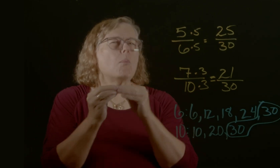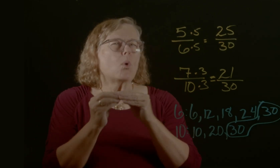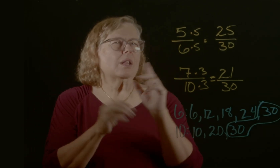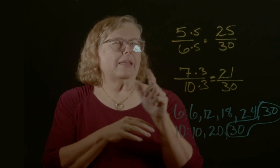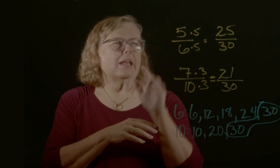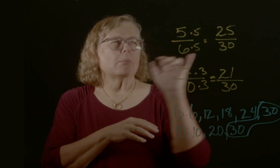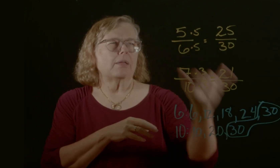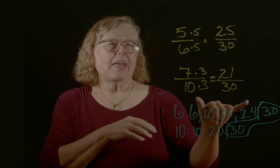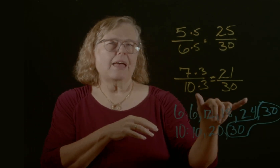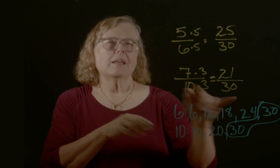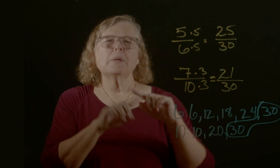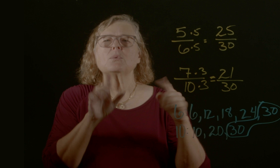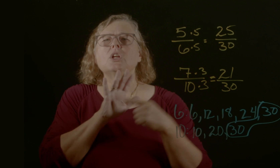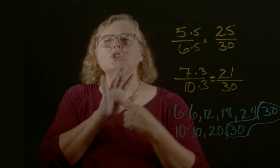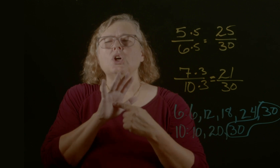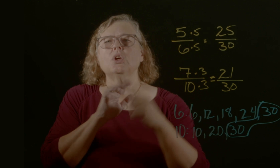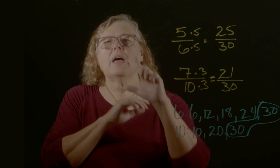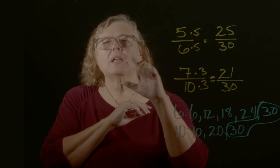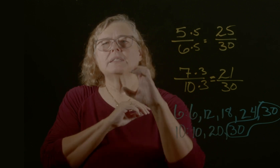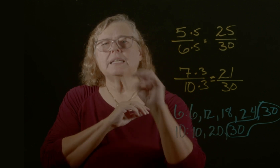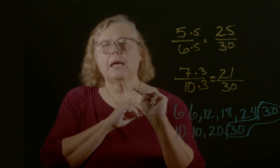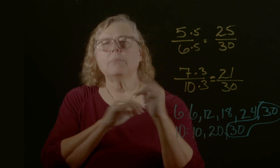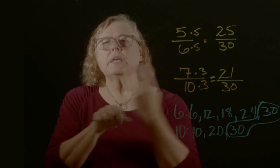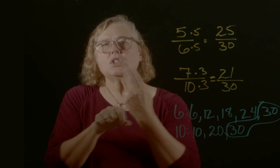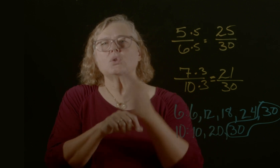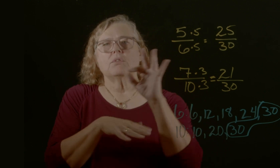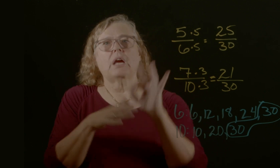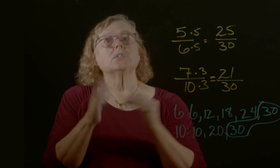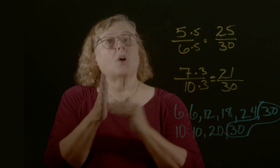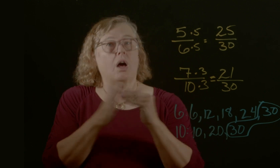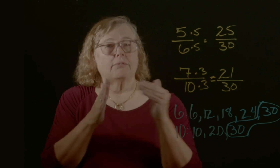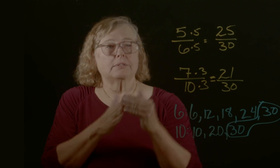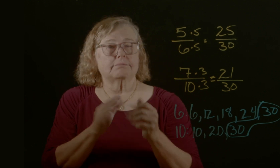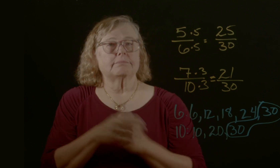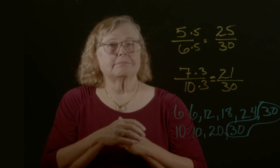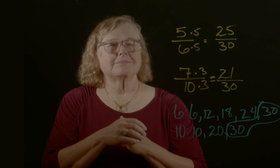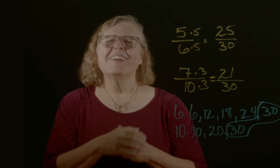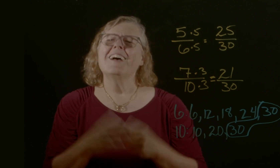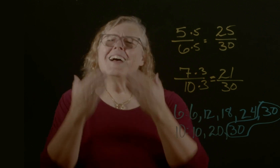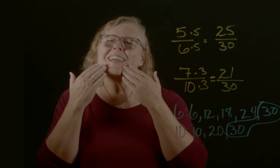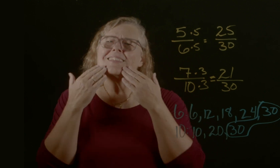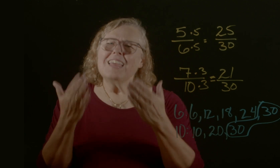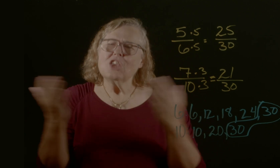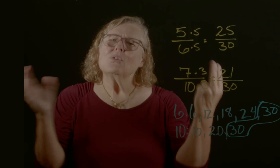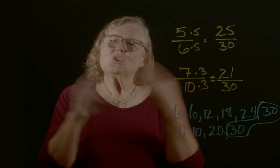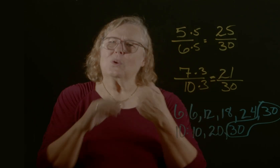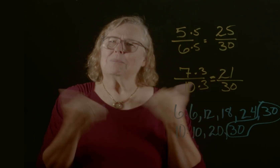that, but I wanted to show you that we're going to use LCM when we're working with fractions, and we'll use it often. Thank you for joining me today. I